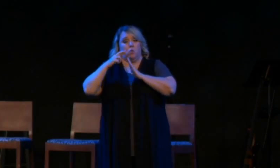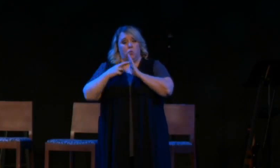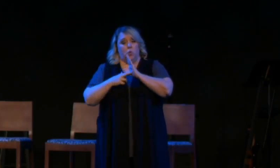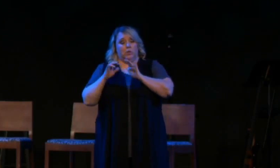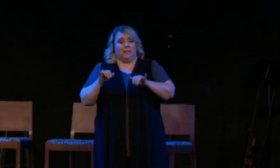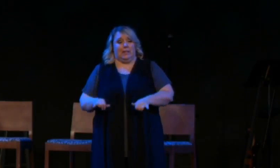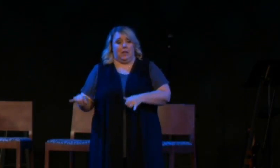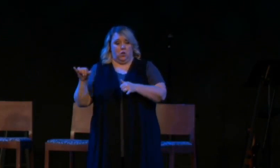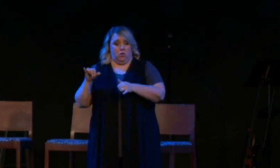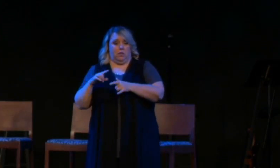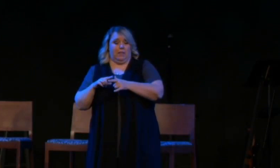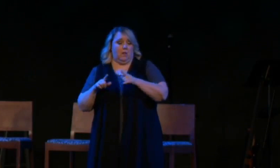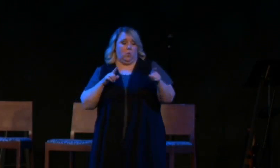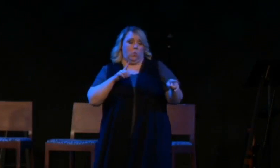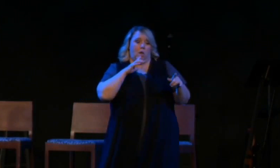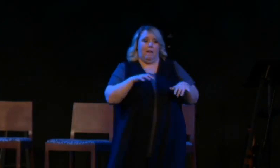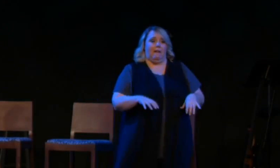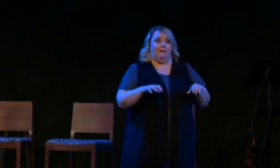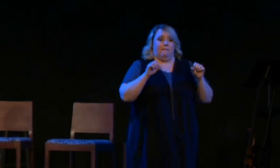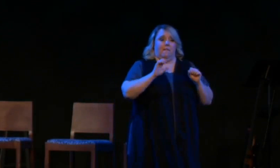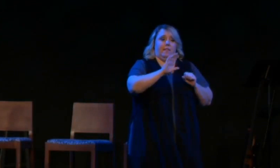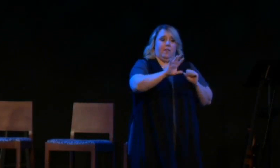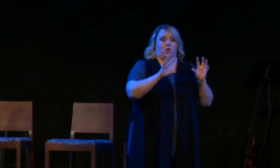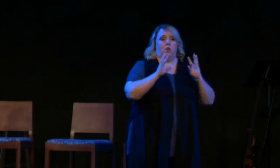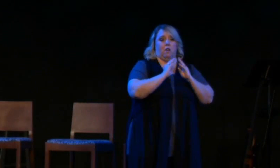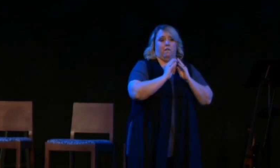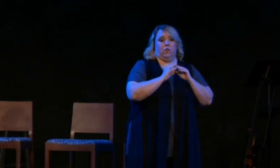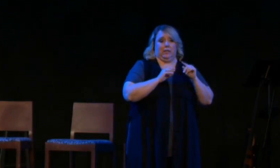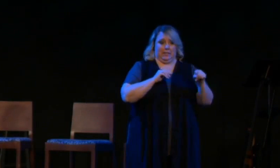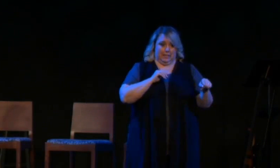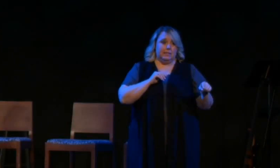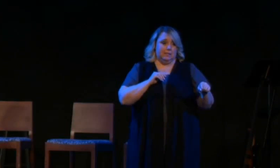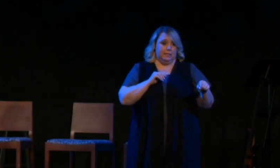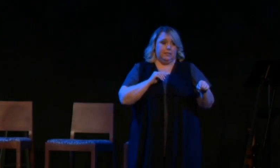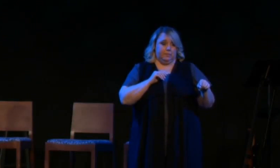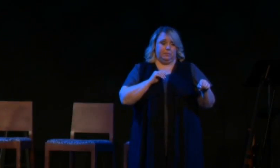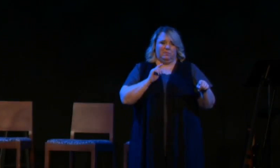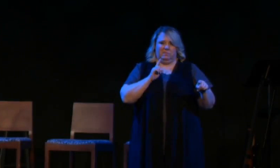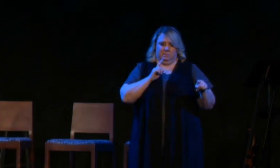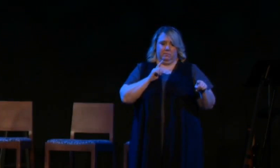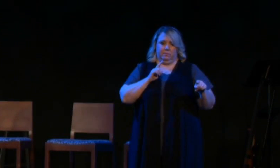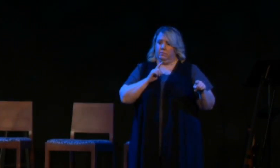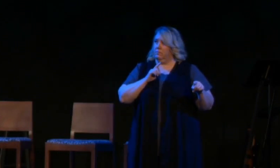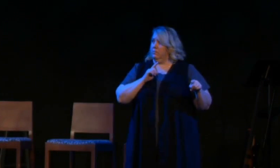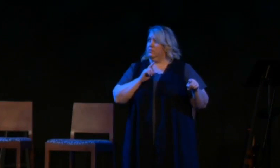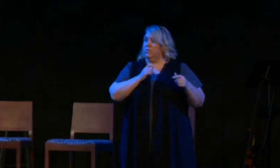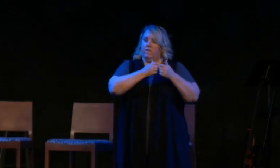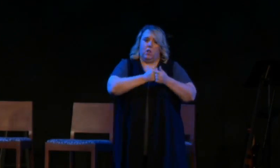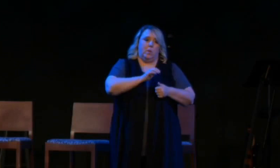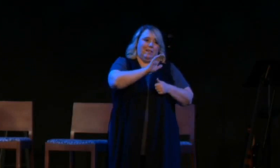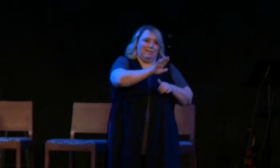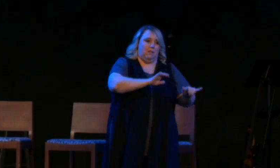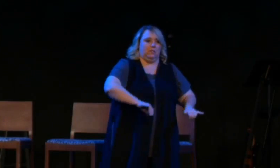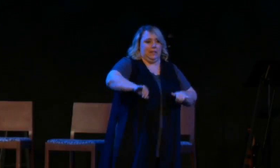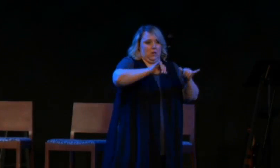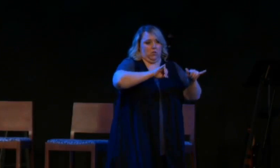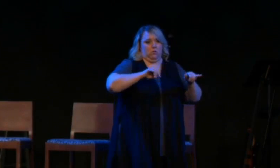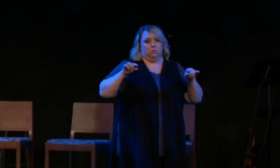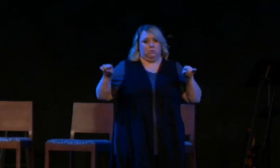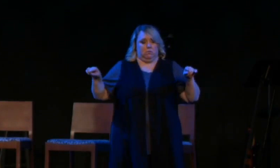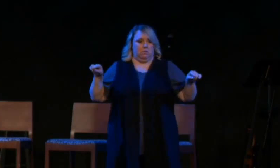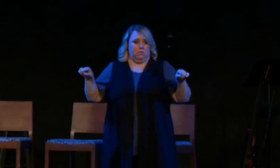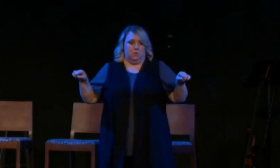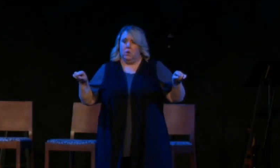standards, and the annual conference clergy in the progressive branch would do the same, following their standards, and